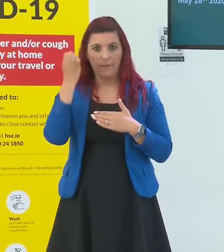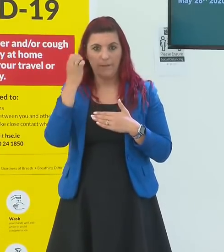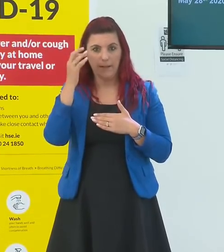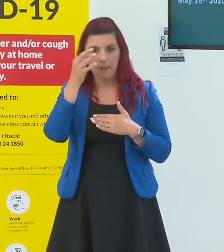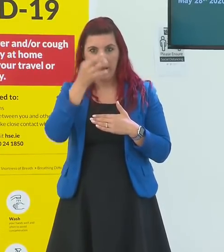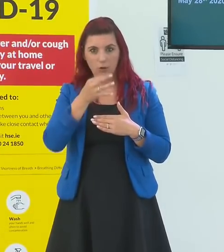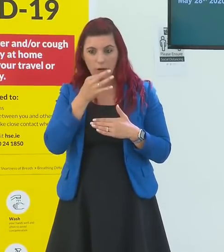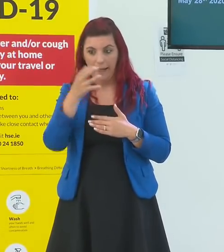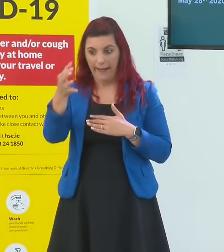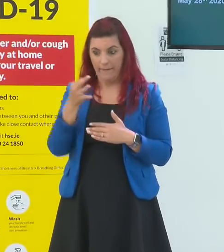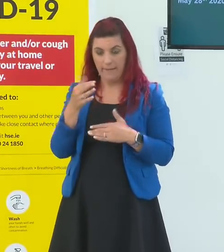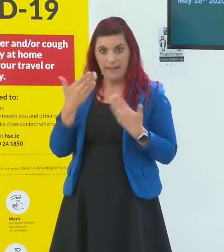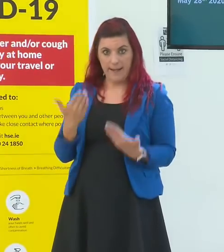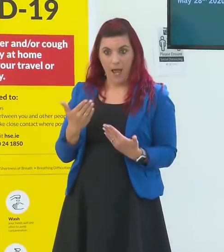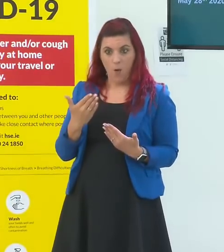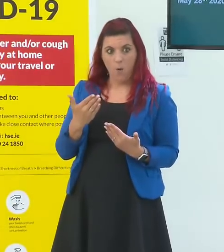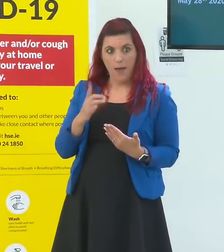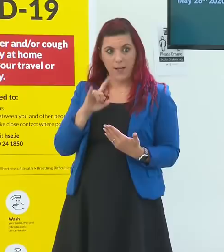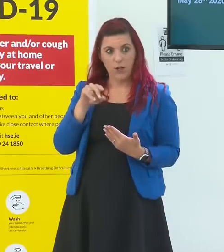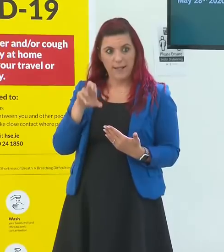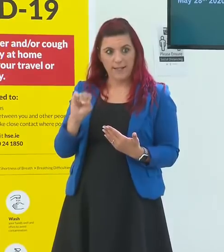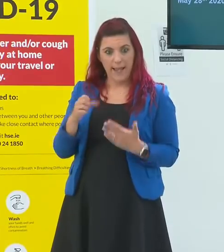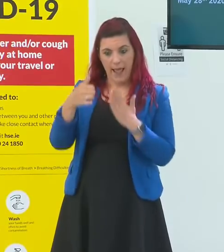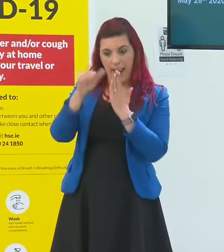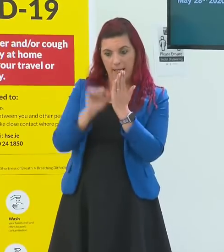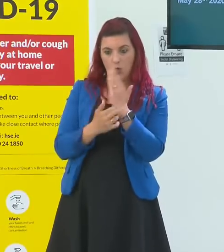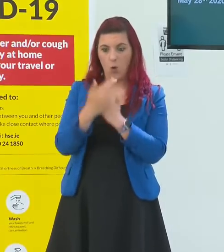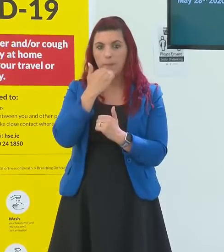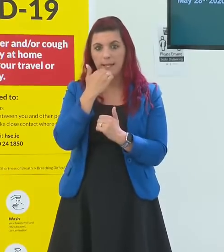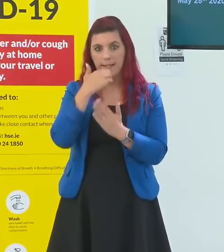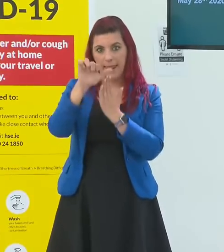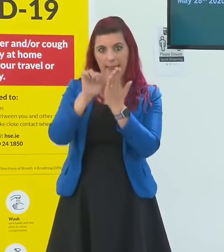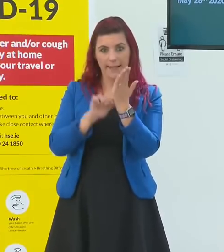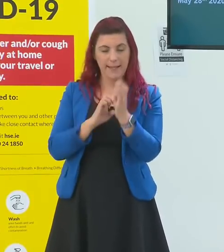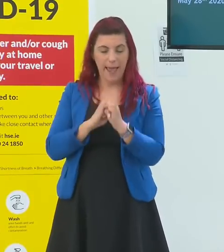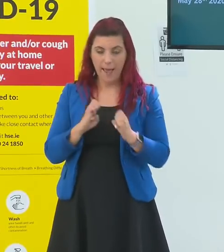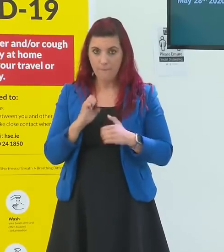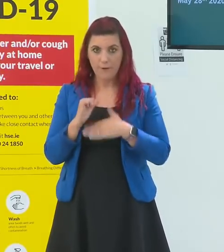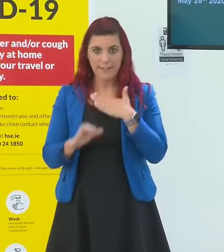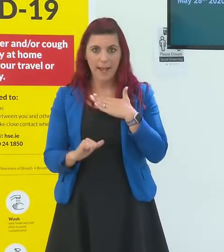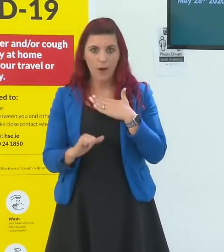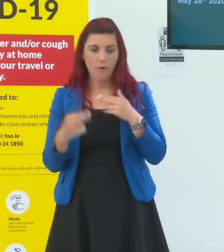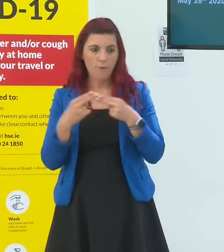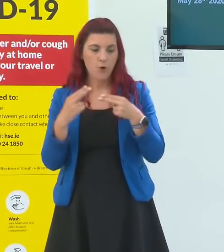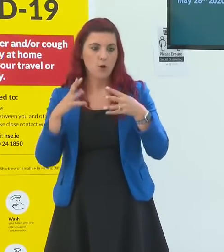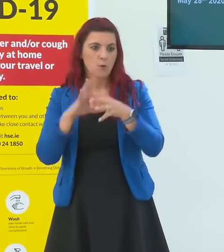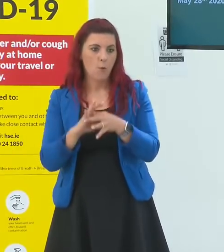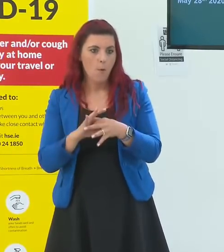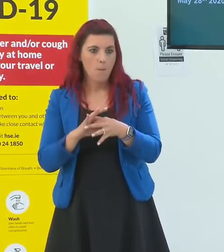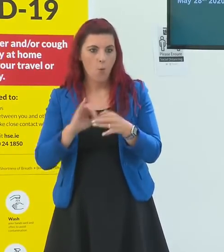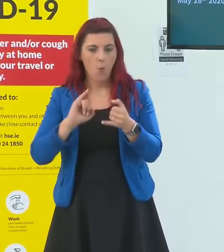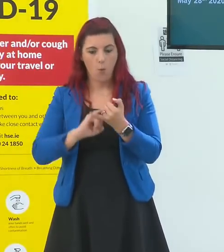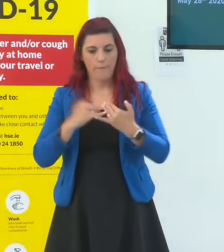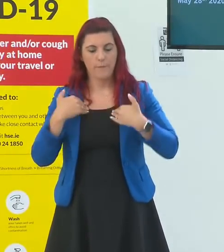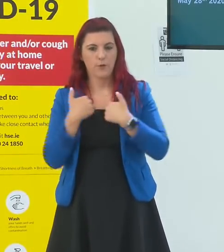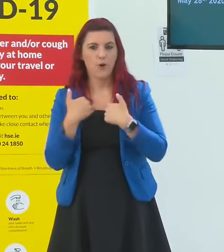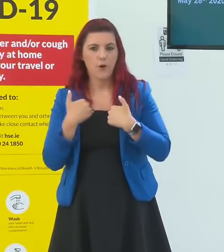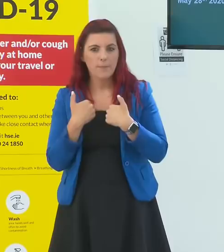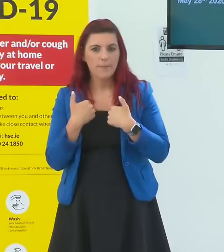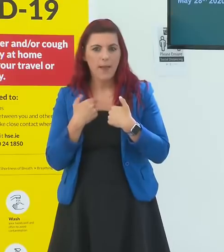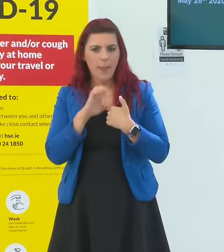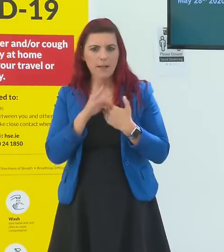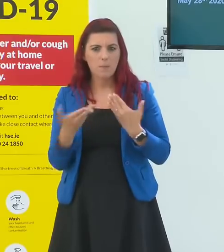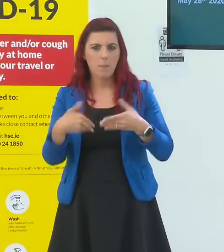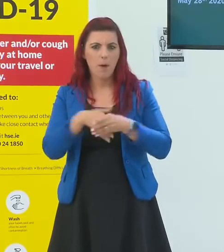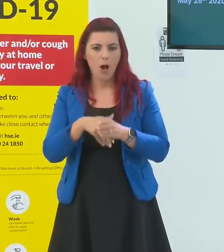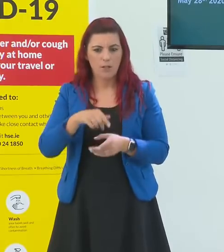gives the HSE an updated list of nursing homes of concern, and that forms part of